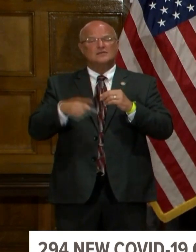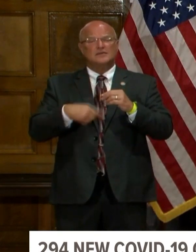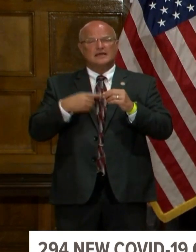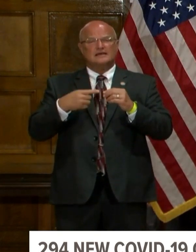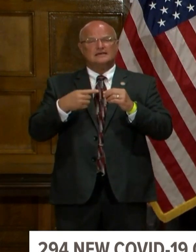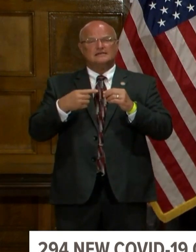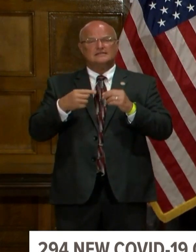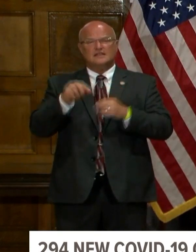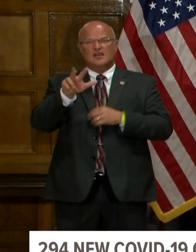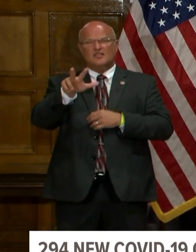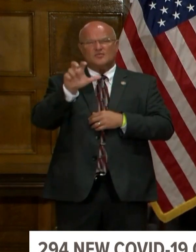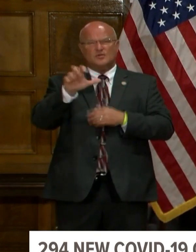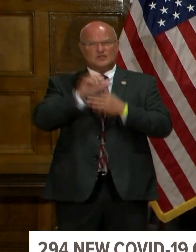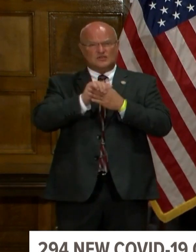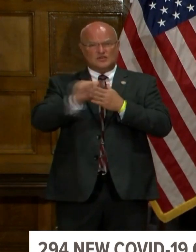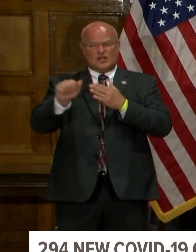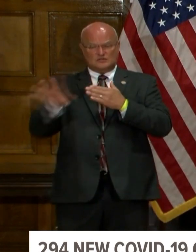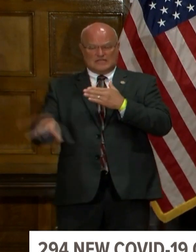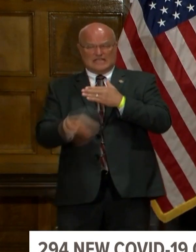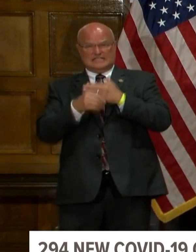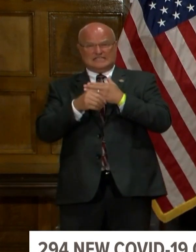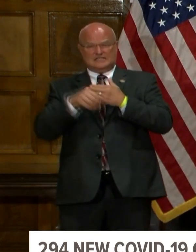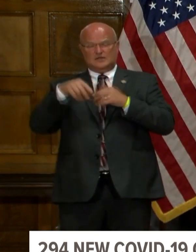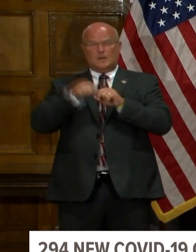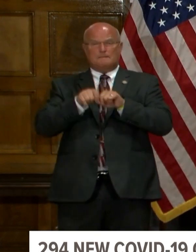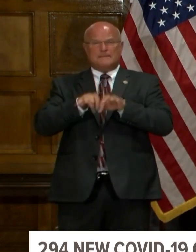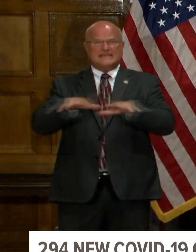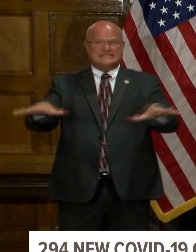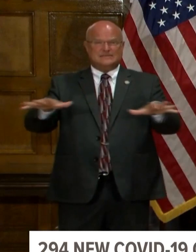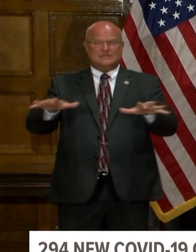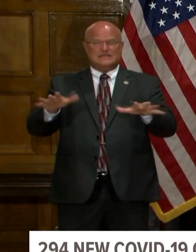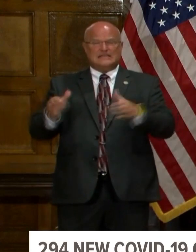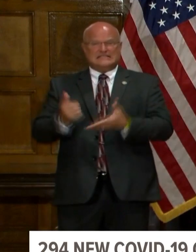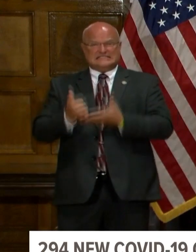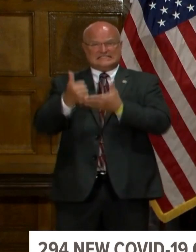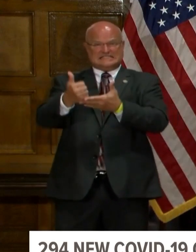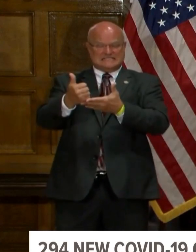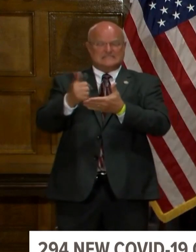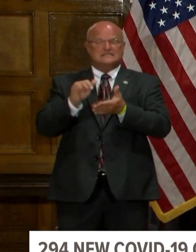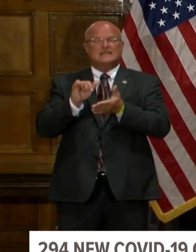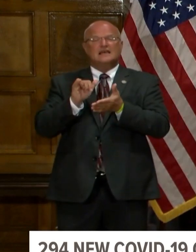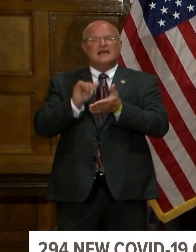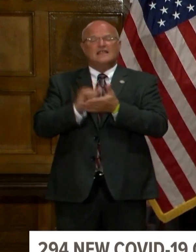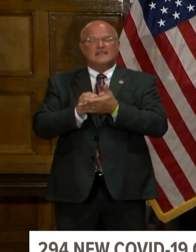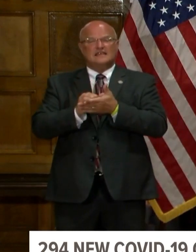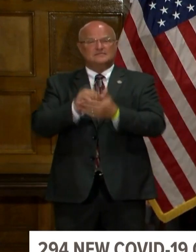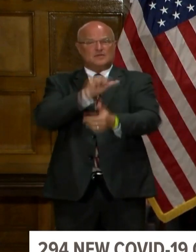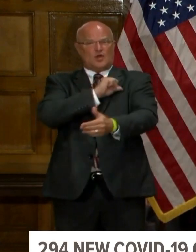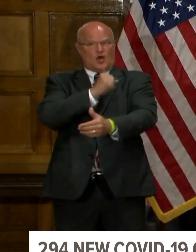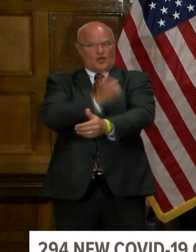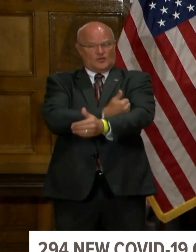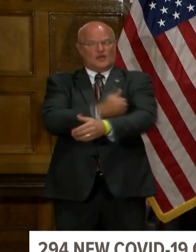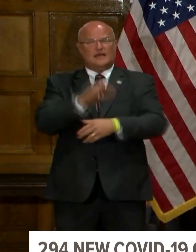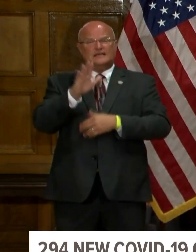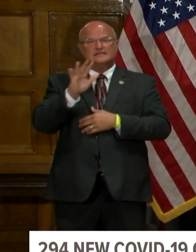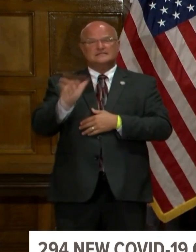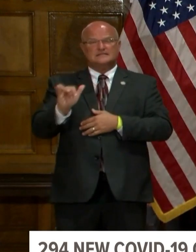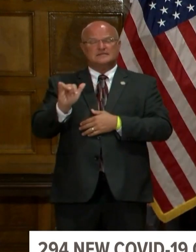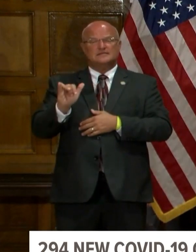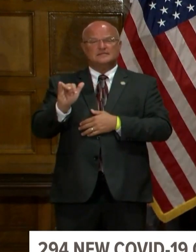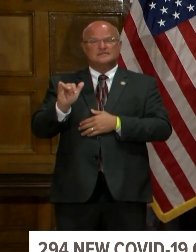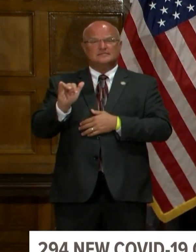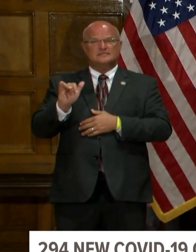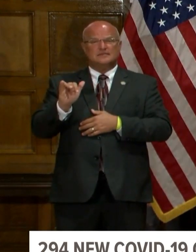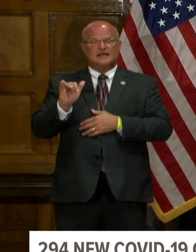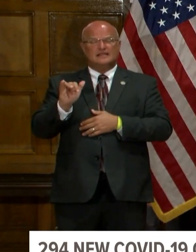the $300 additional pandemic assistance that has been authorized by